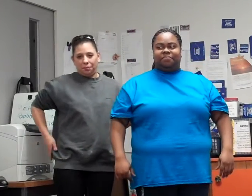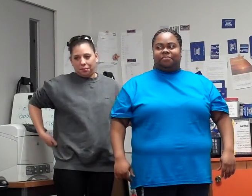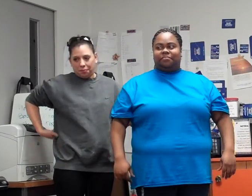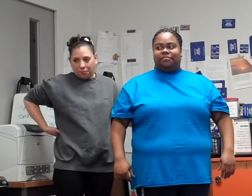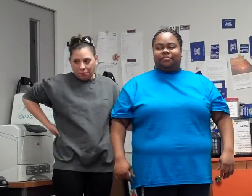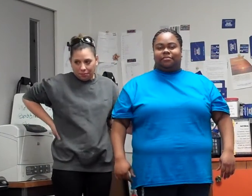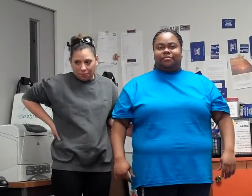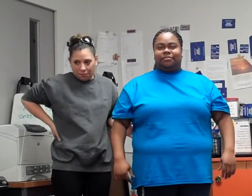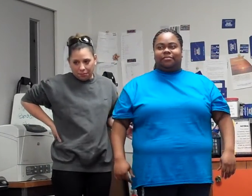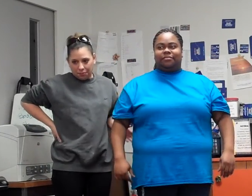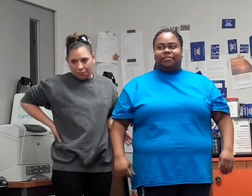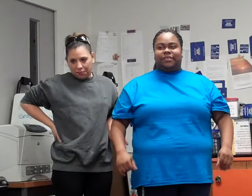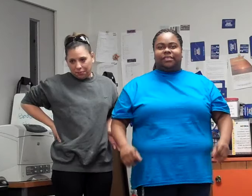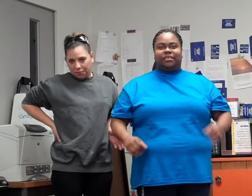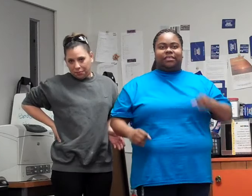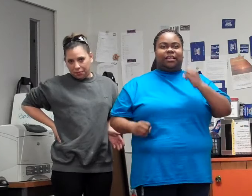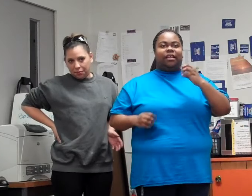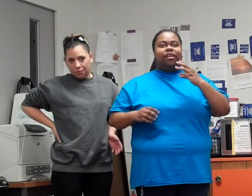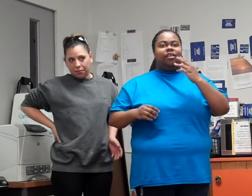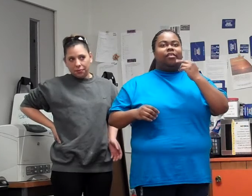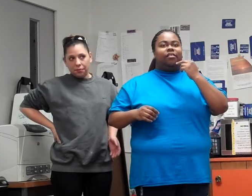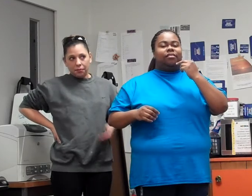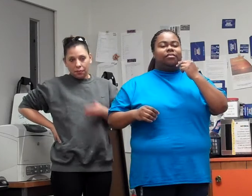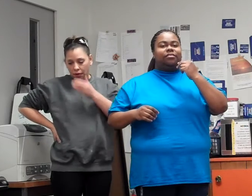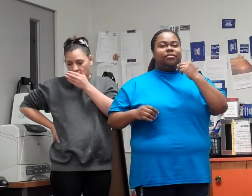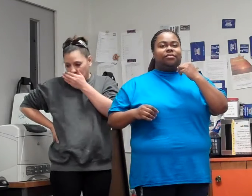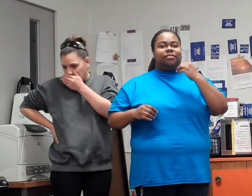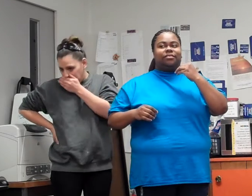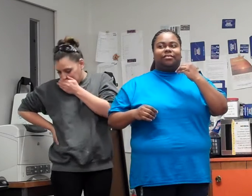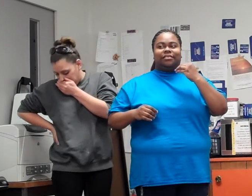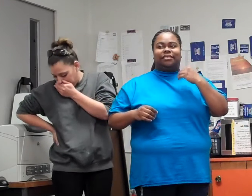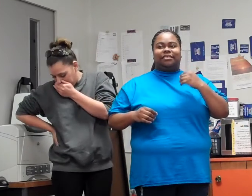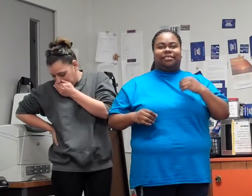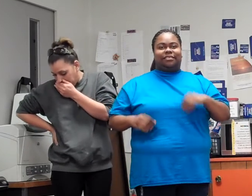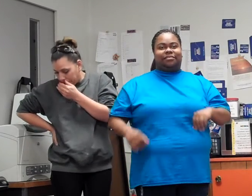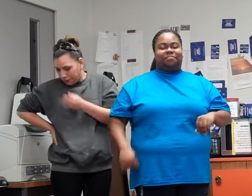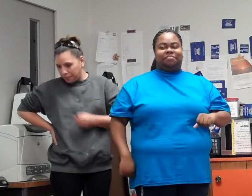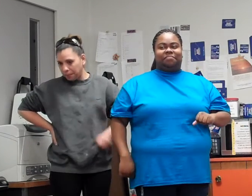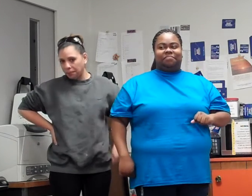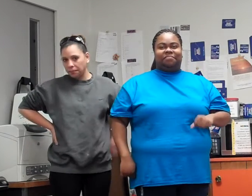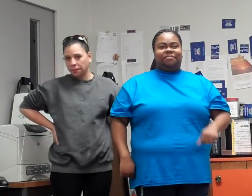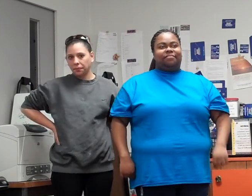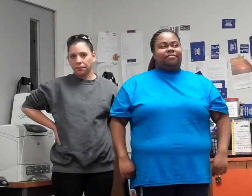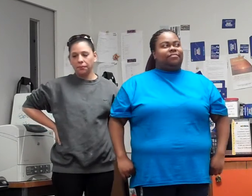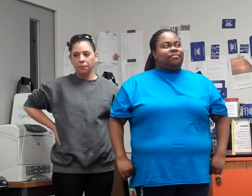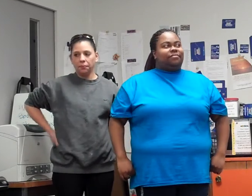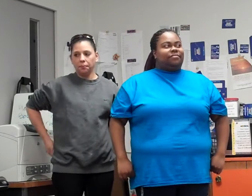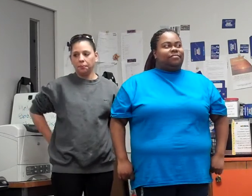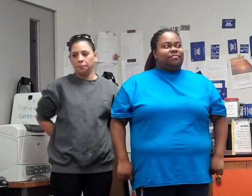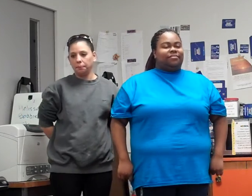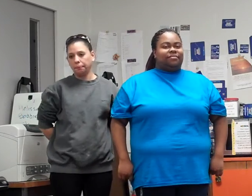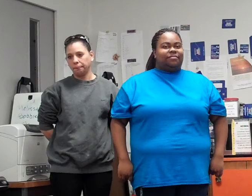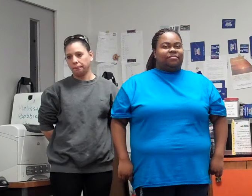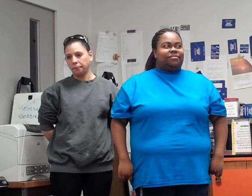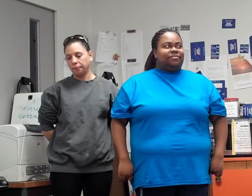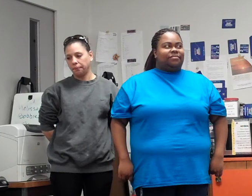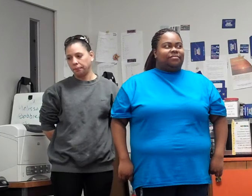has air and light and water. So if there's an area they're looking at and they see maybe there's an irritation in the stomach, they can flush